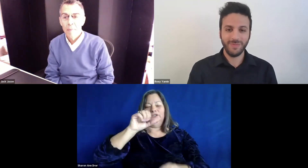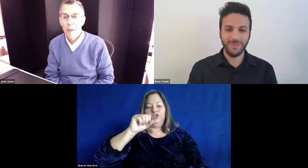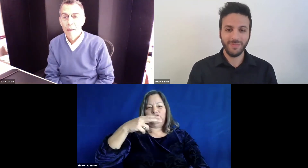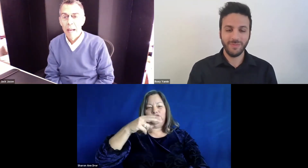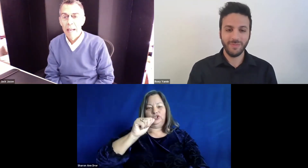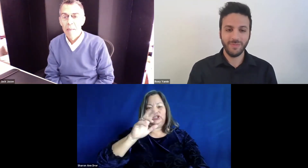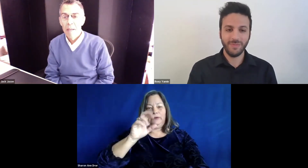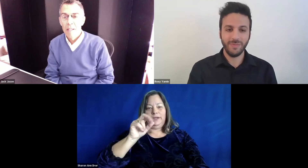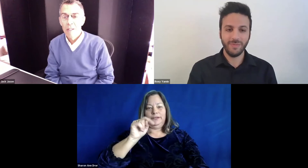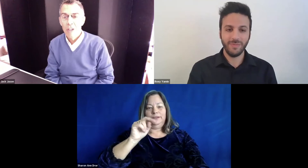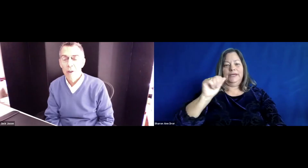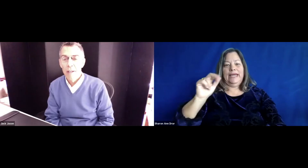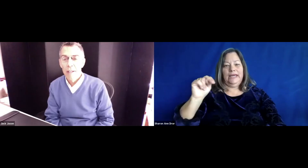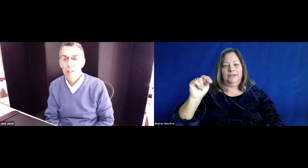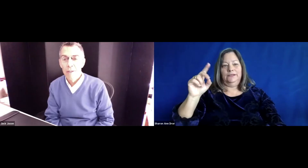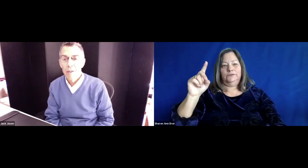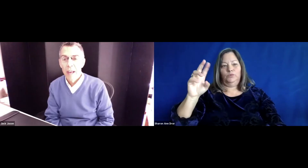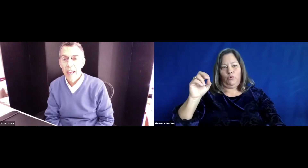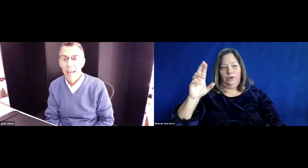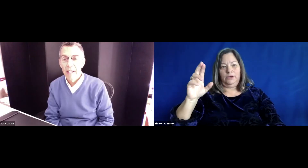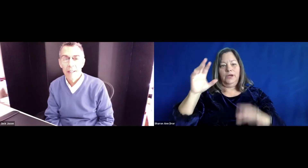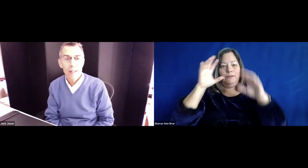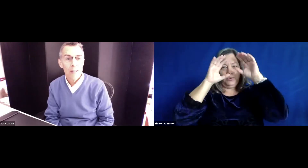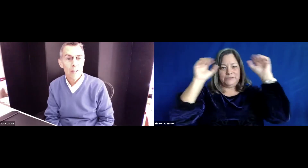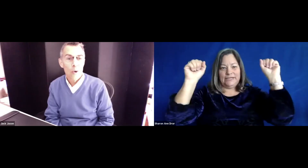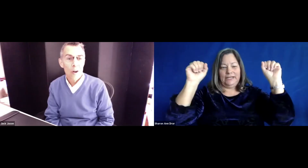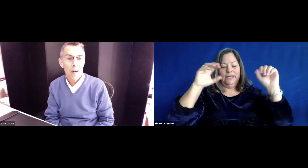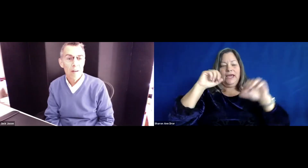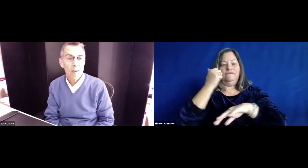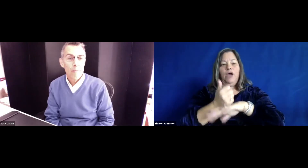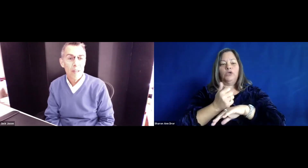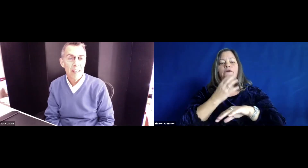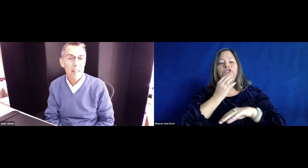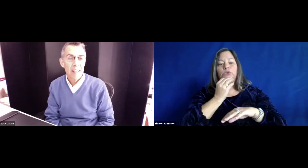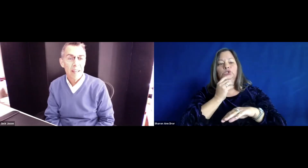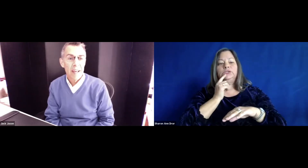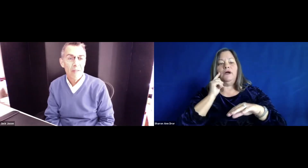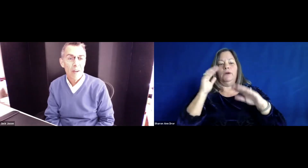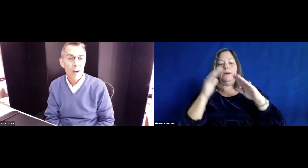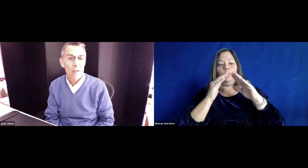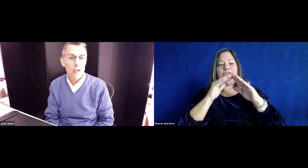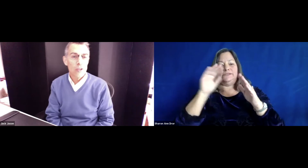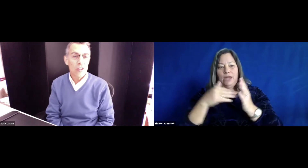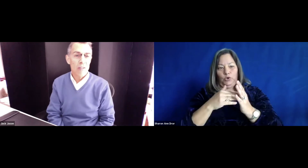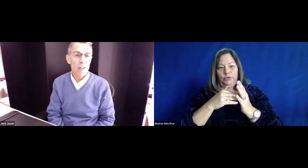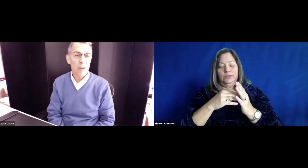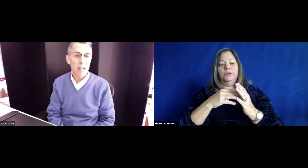My name is Sharon Ann Dror, President and founder of the Jewish Deaf Community